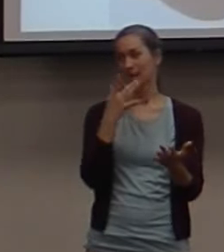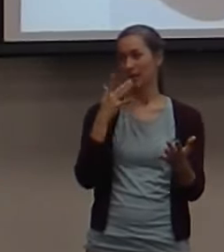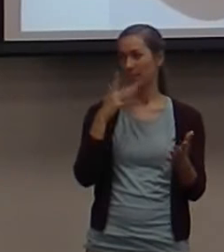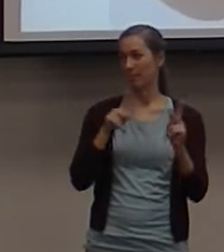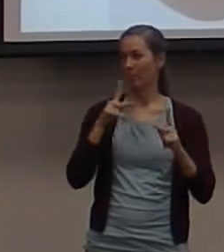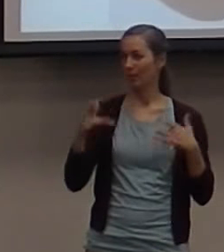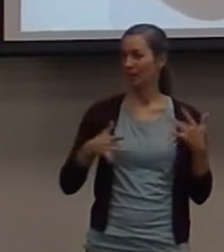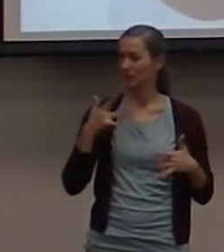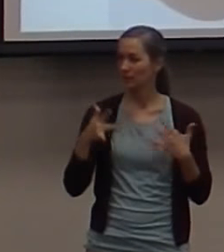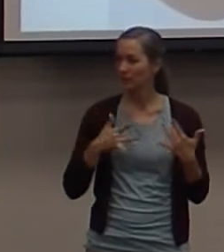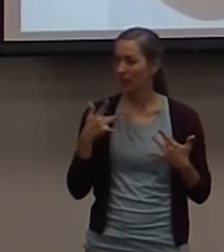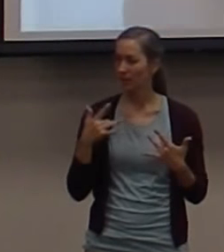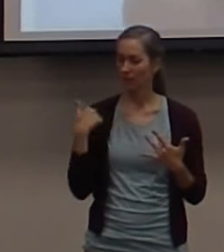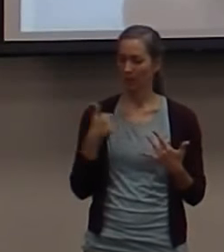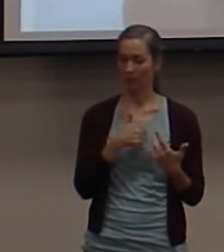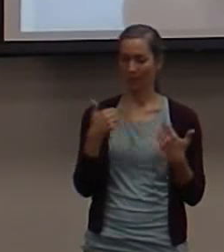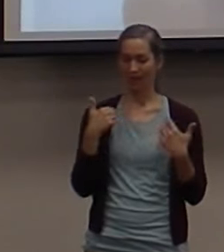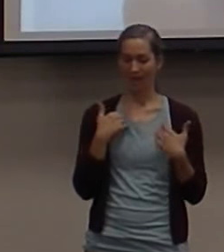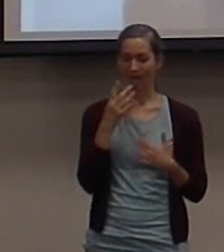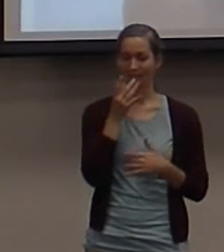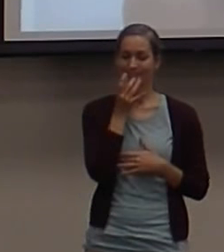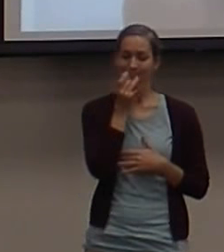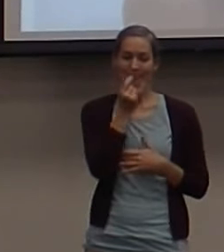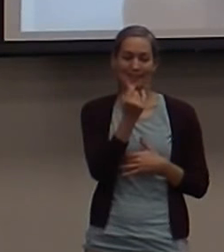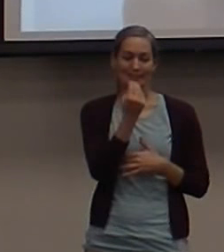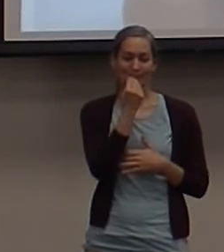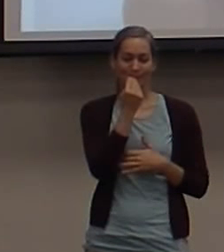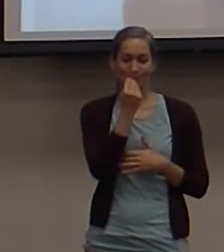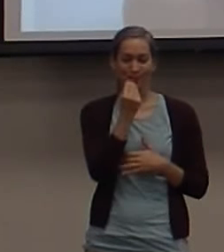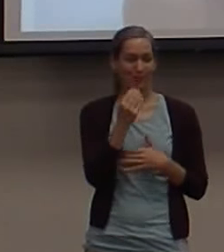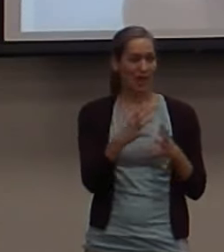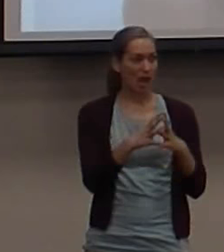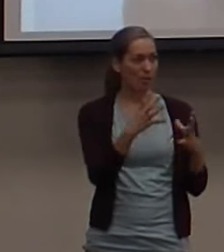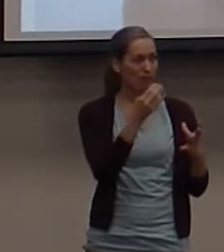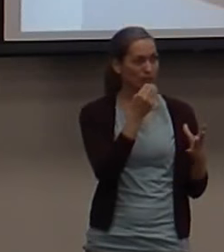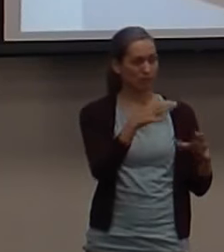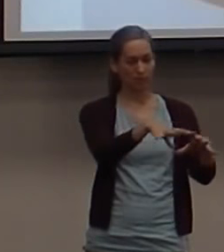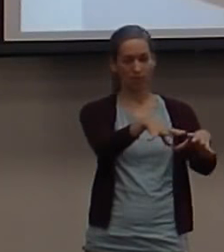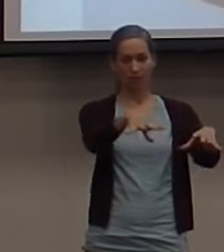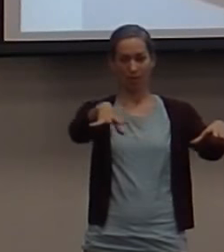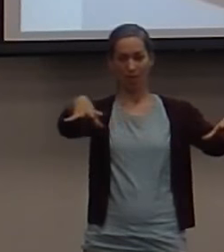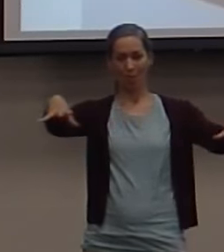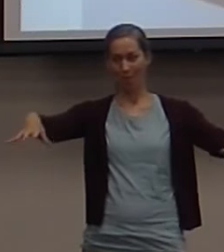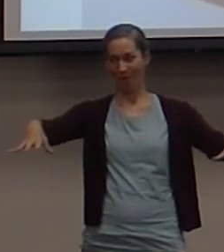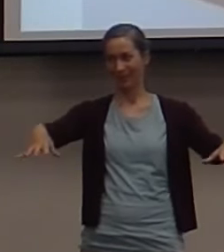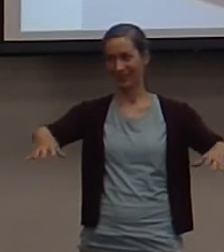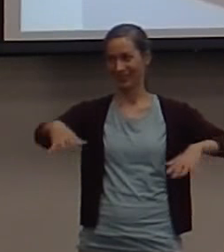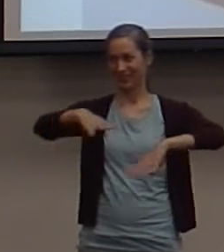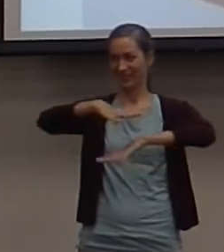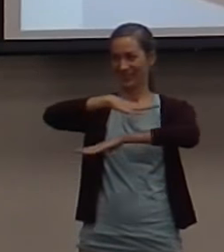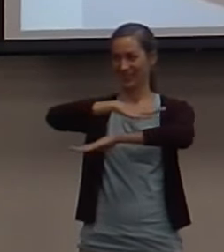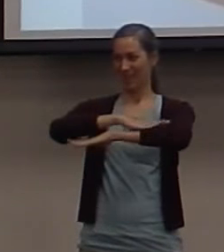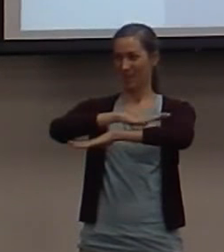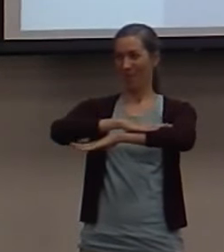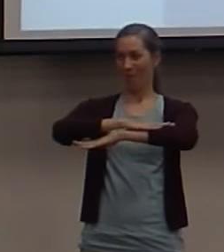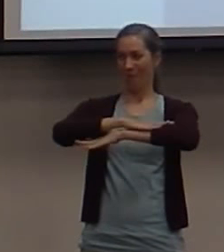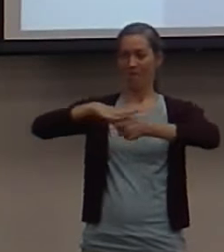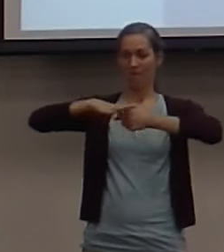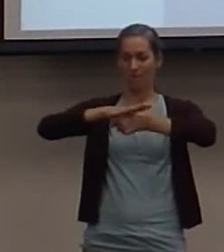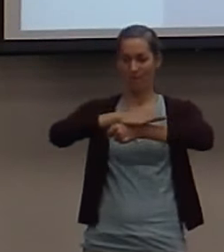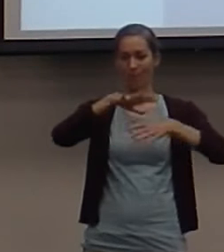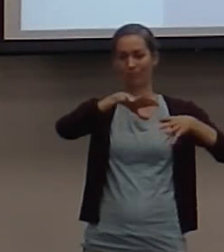we had this amazing meal. How much food was on that table? It was, the table was crammed full of food.